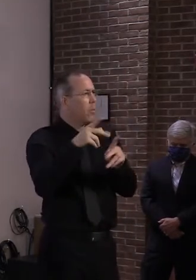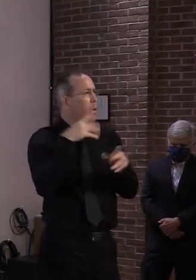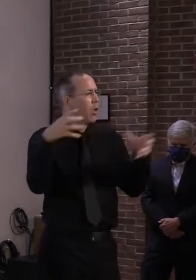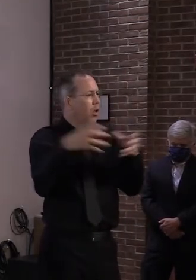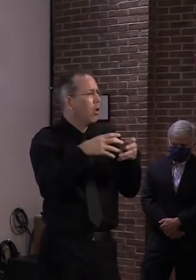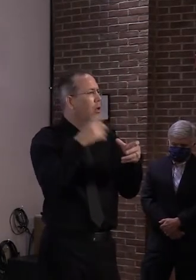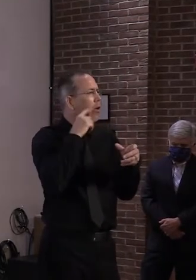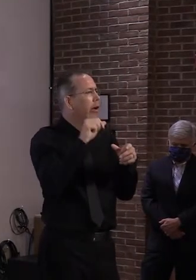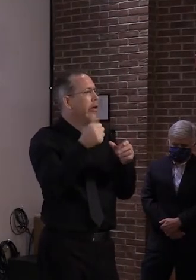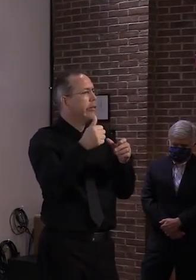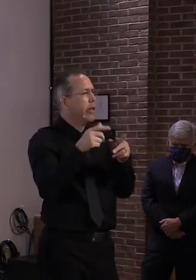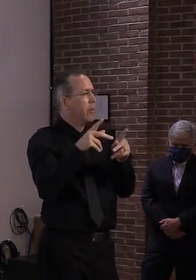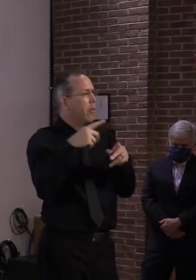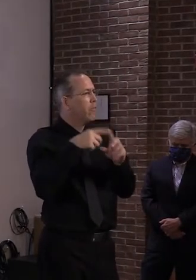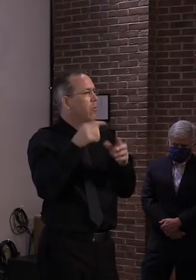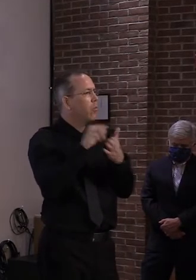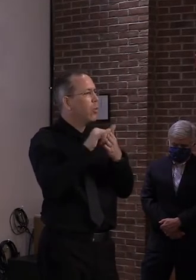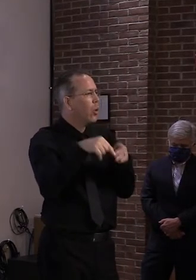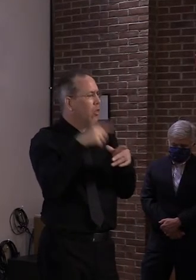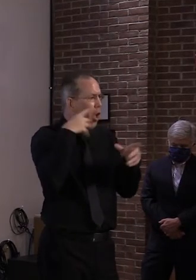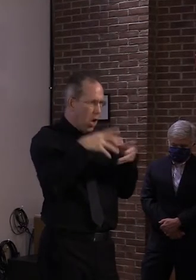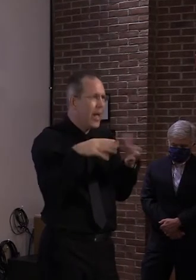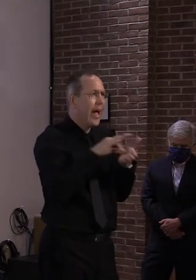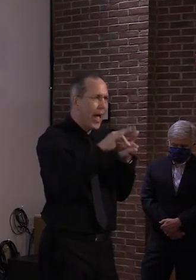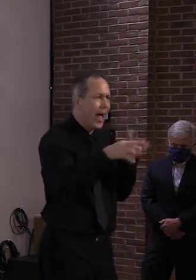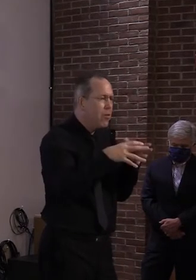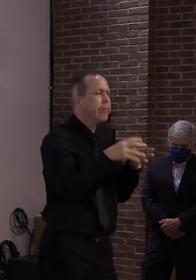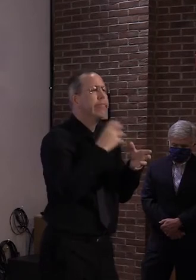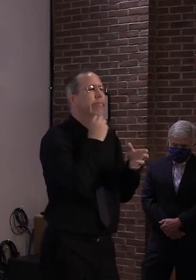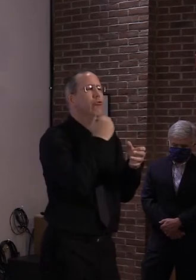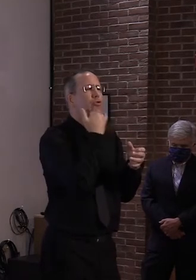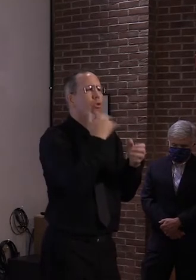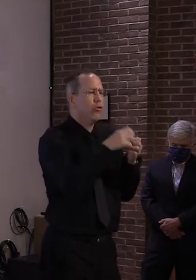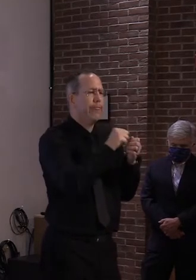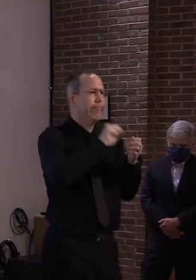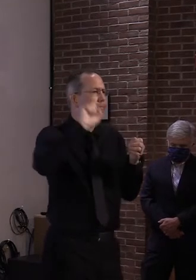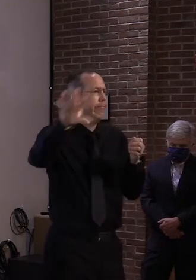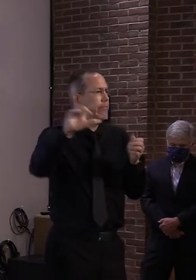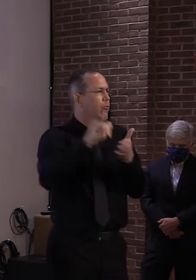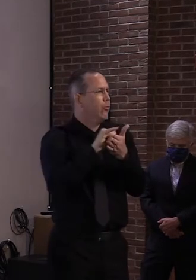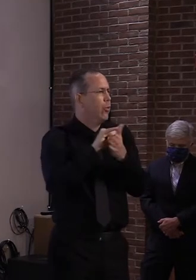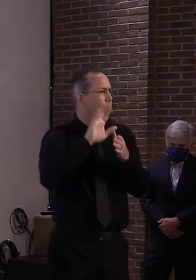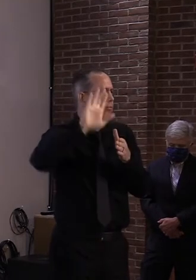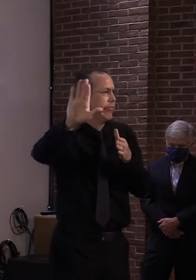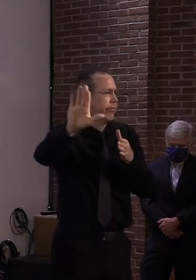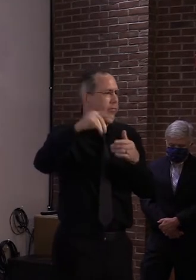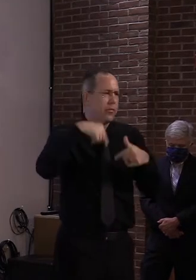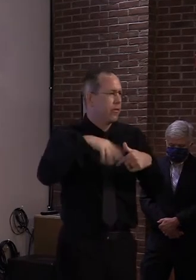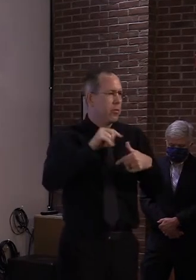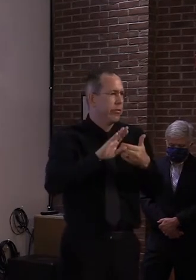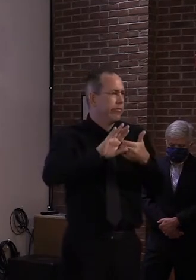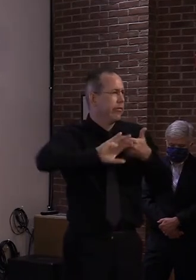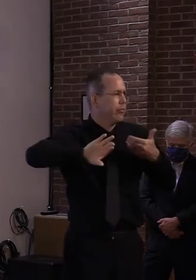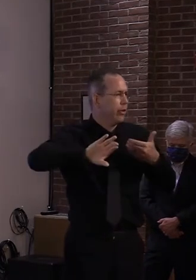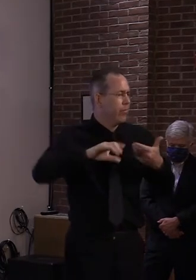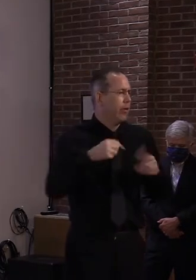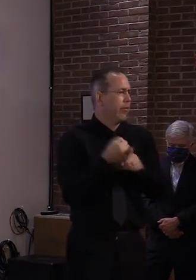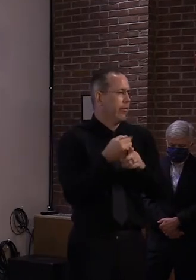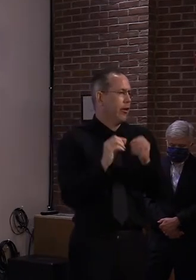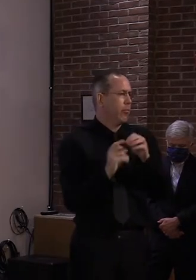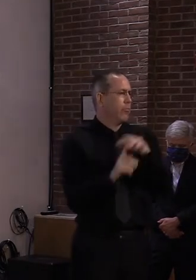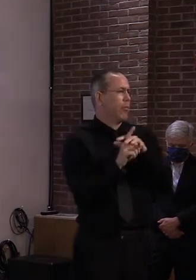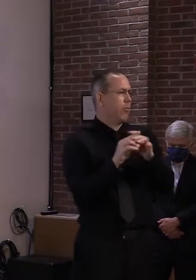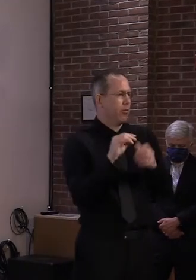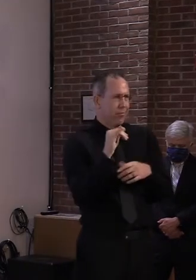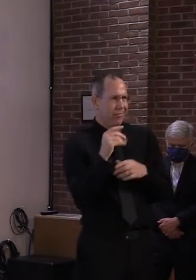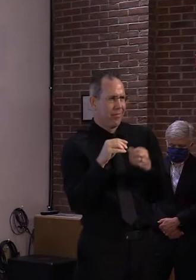Okay. And the virus data that we're seeing in the South and West, if given what we know about that, if people have family events planned with guests